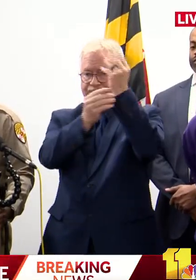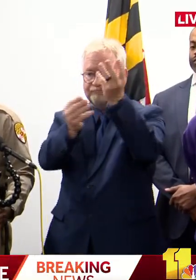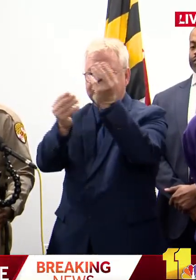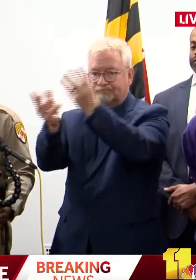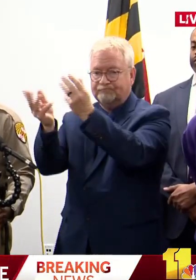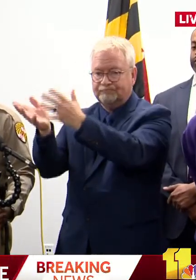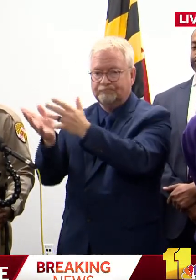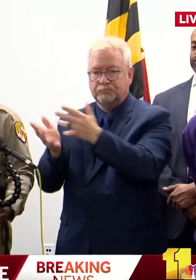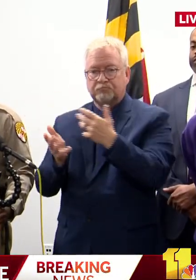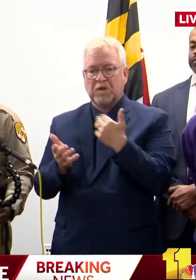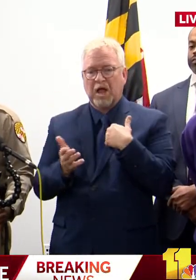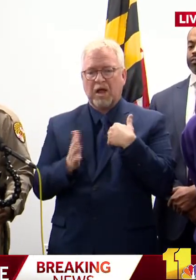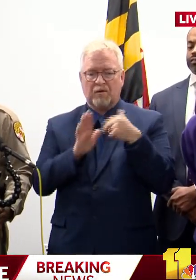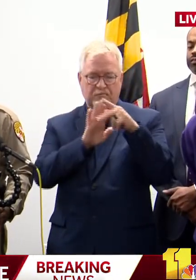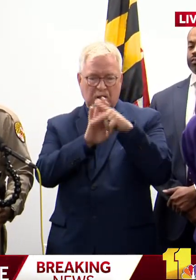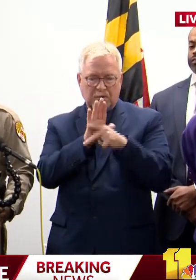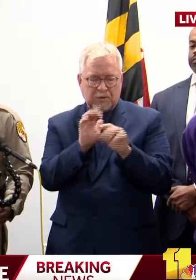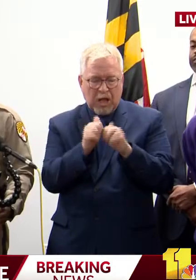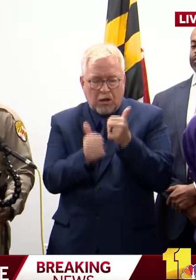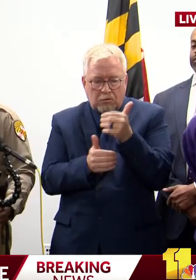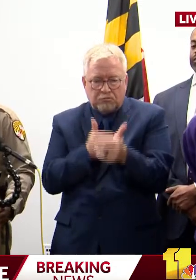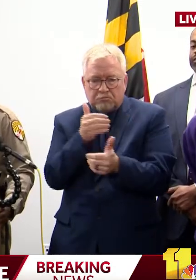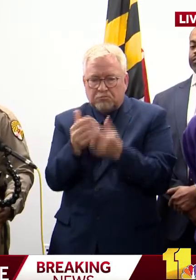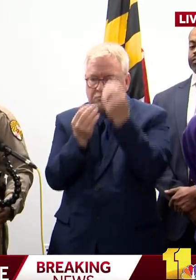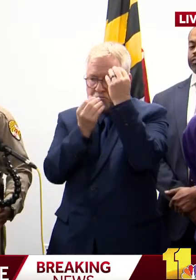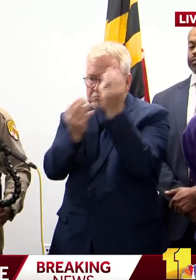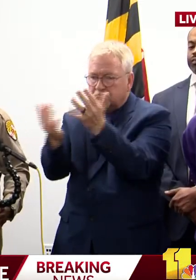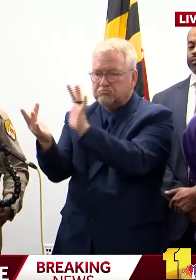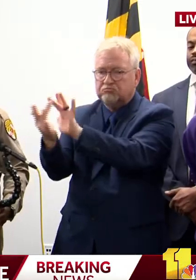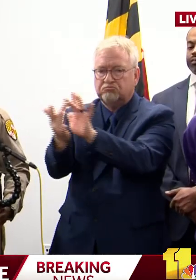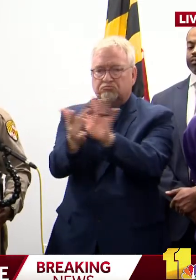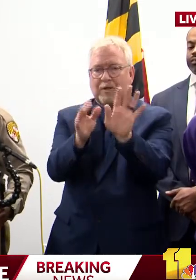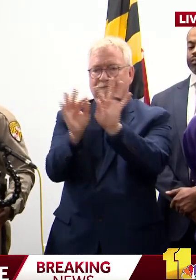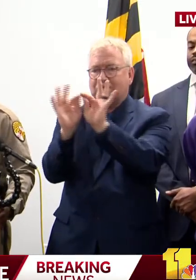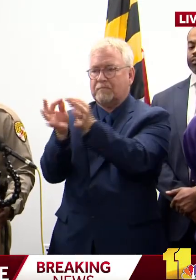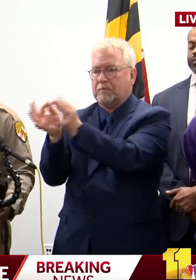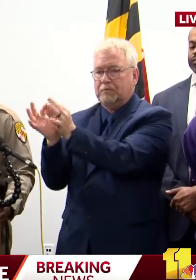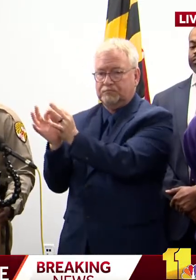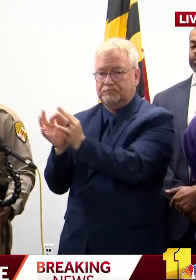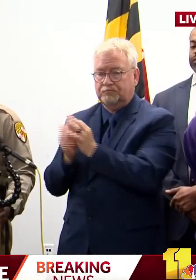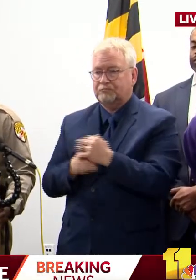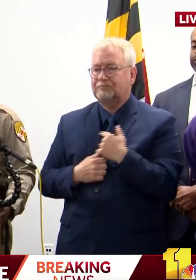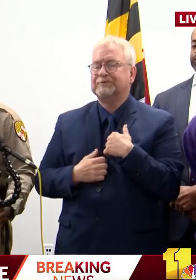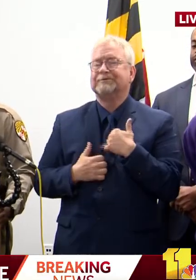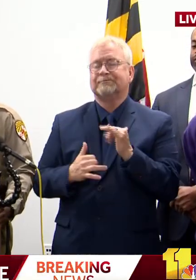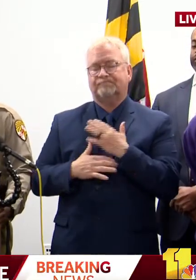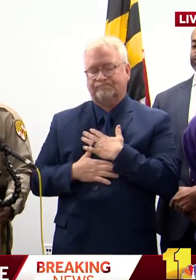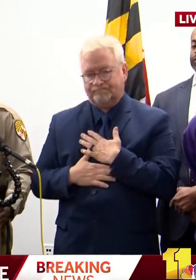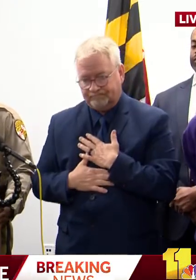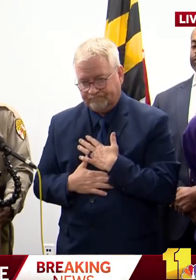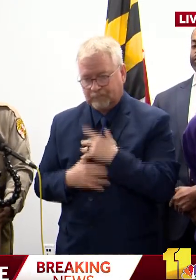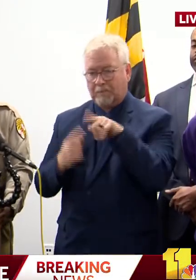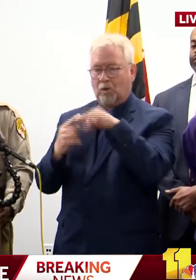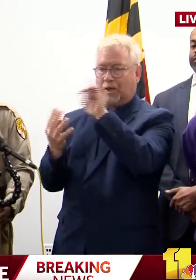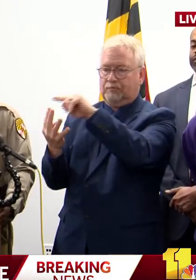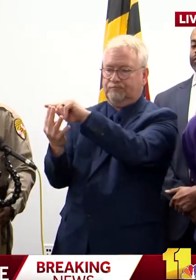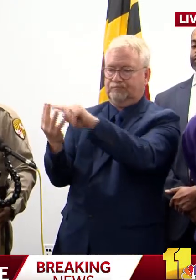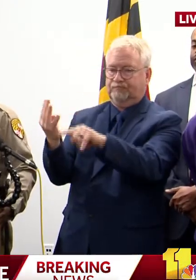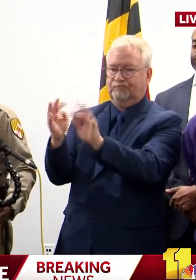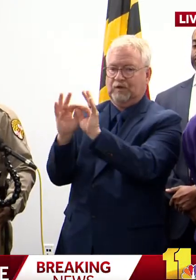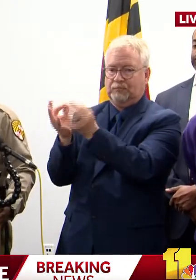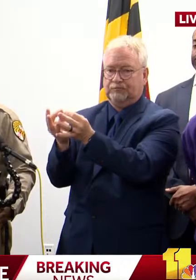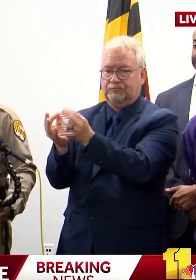established protocols. Again, I encourage you all to think about these people and those that they